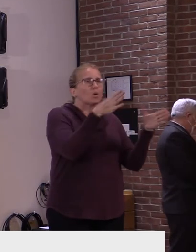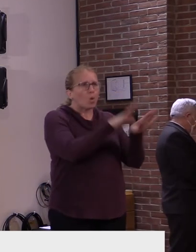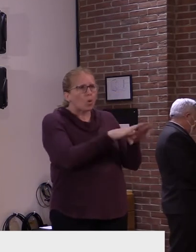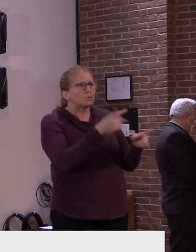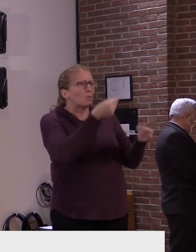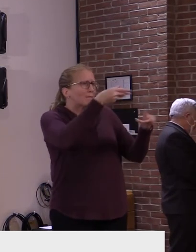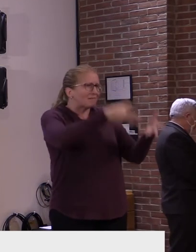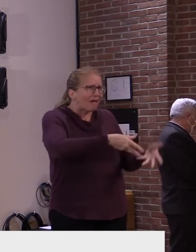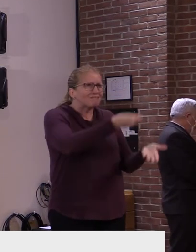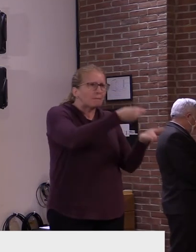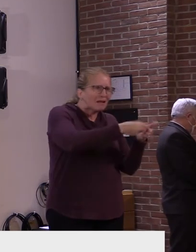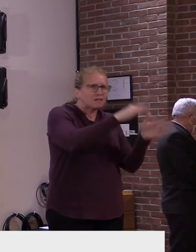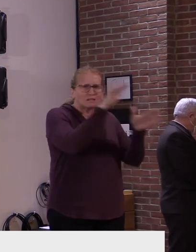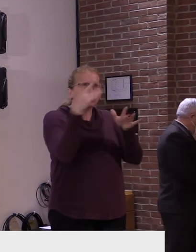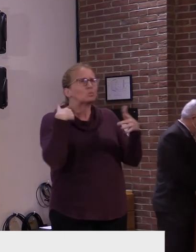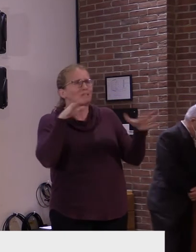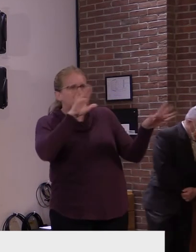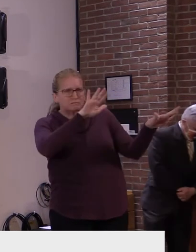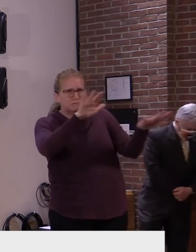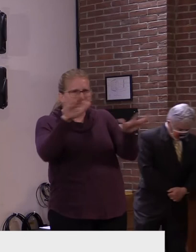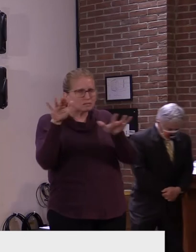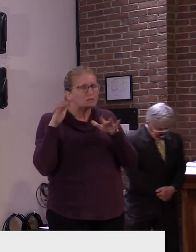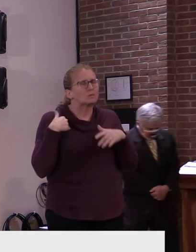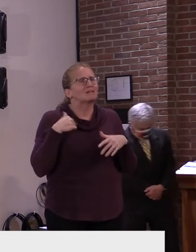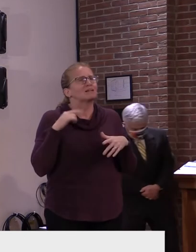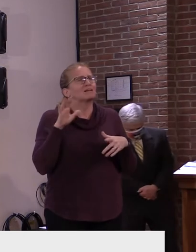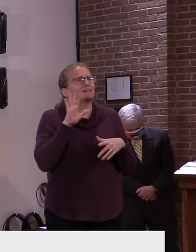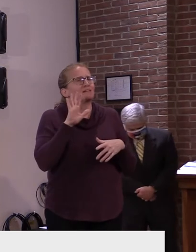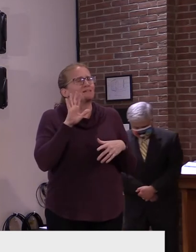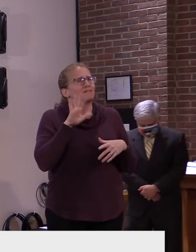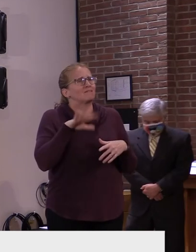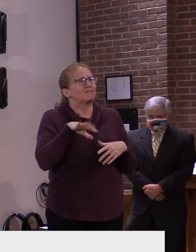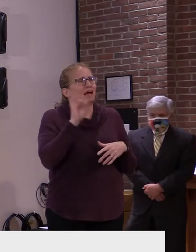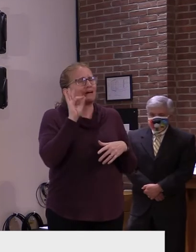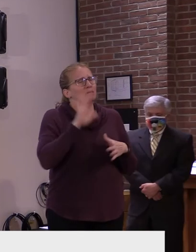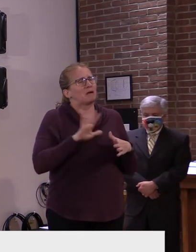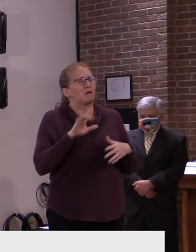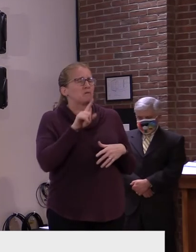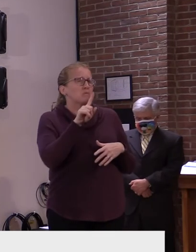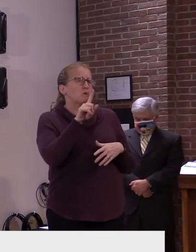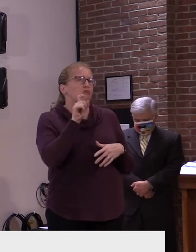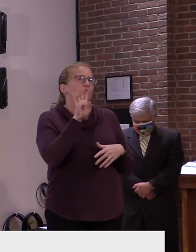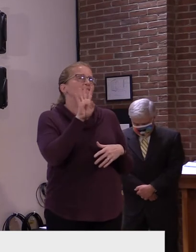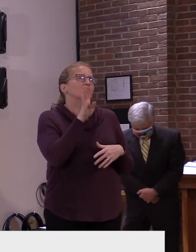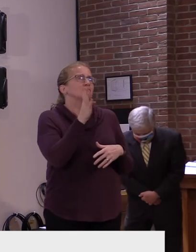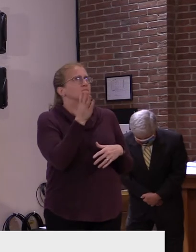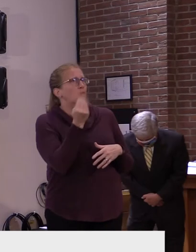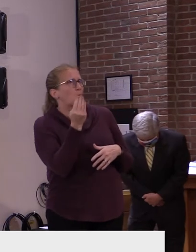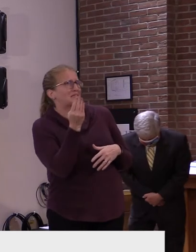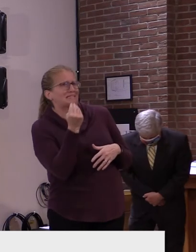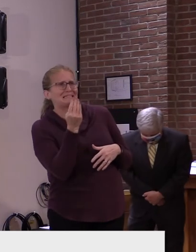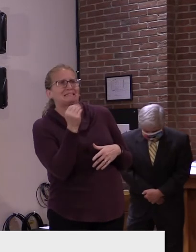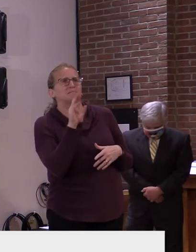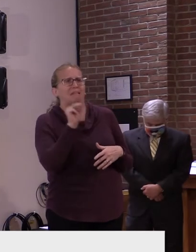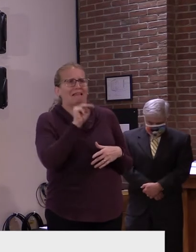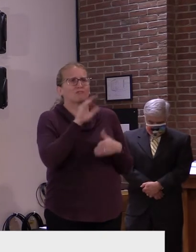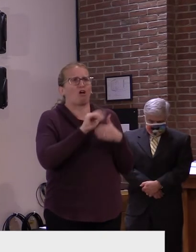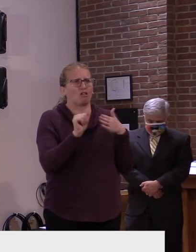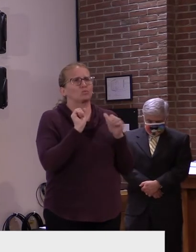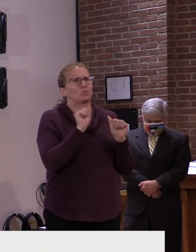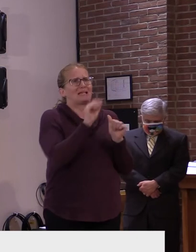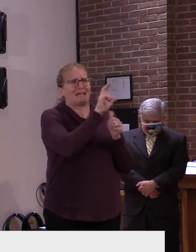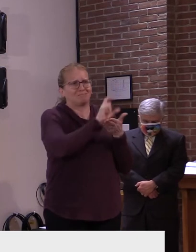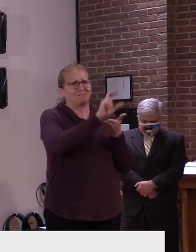found that we had about 114 or 17 million dollars that we could reallocate we put together a